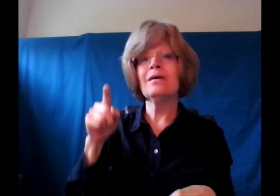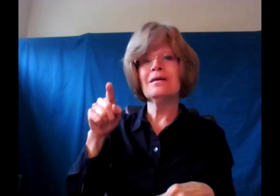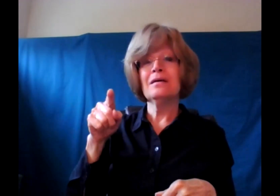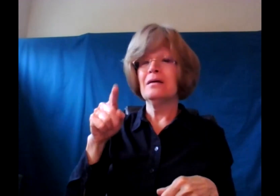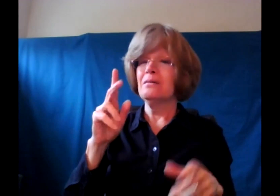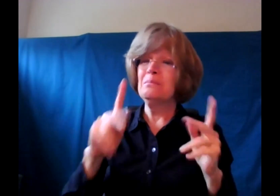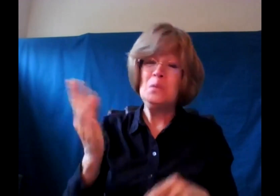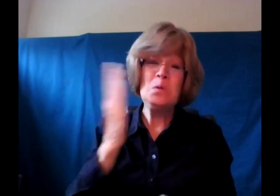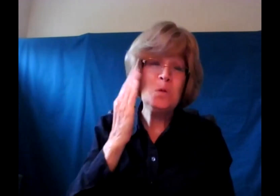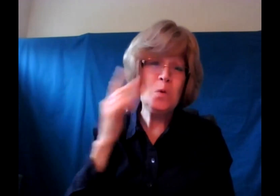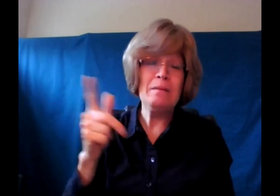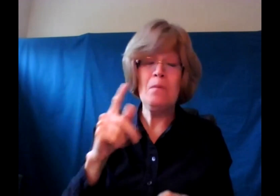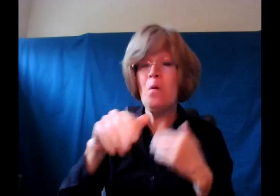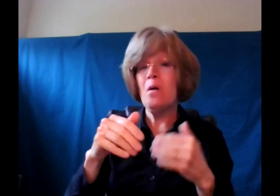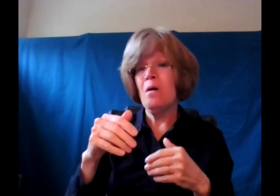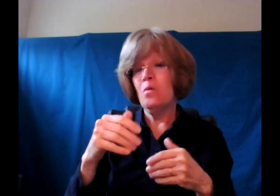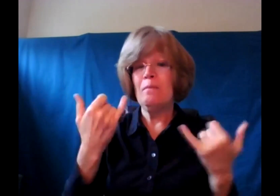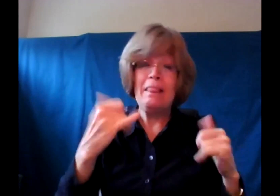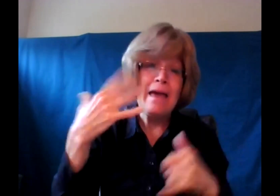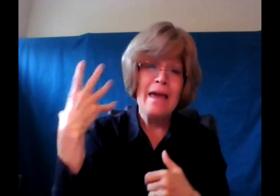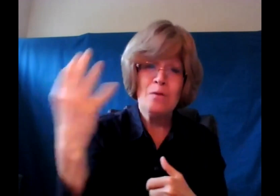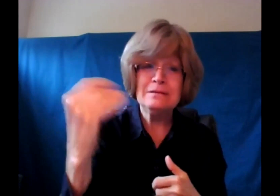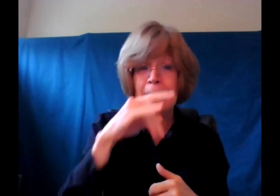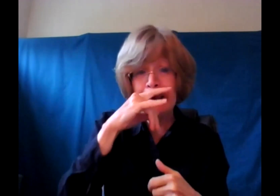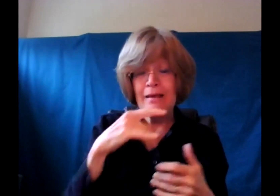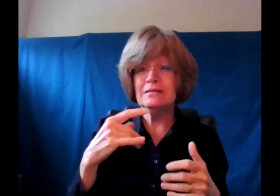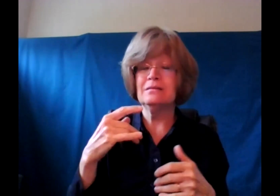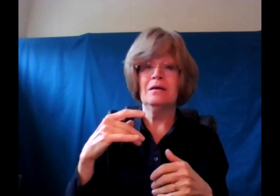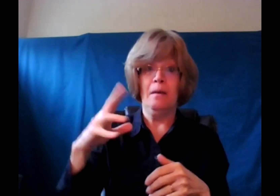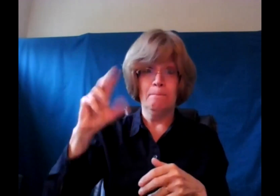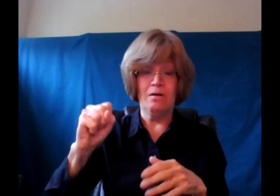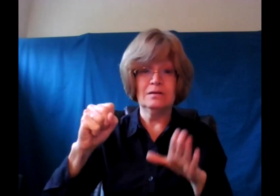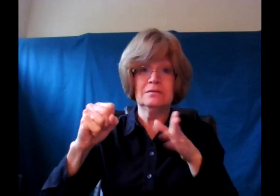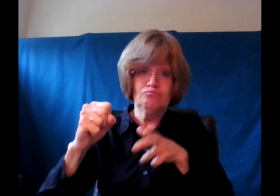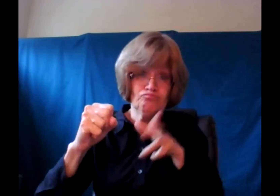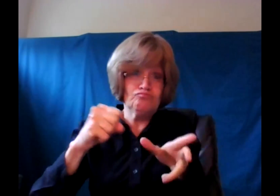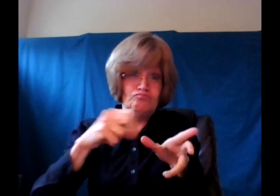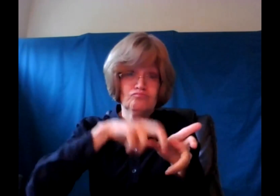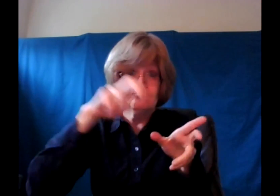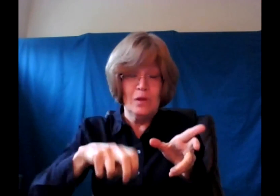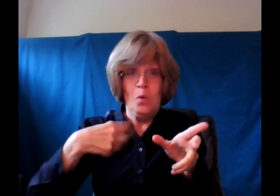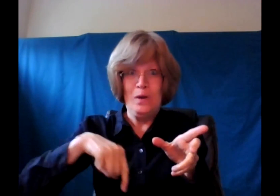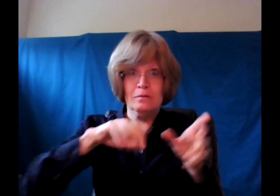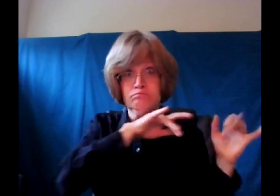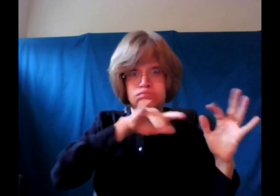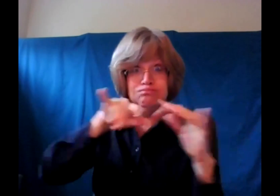so well known that all the kids, when we were playing outside, we all ran up to the bus when he got off.